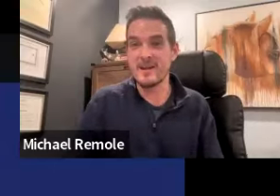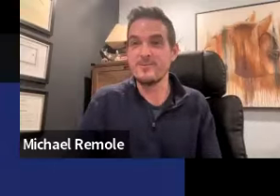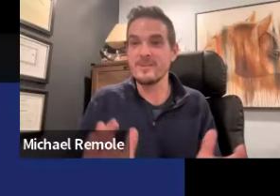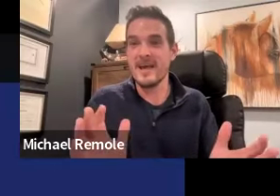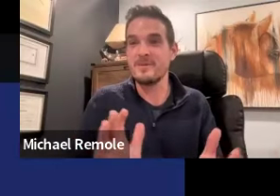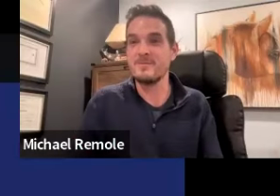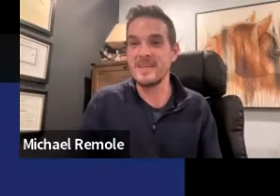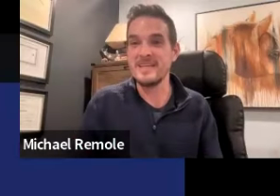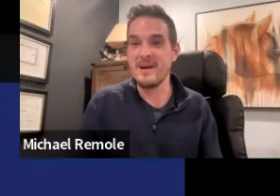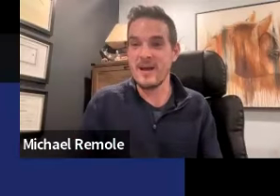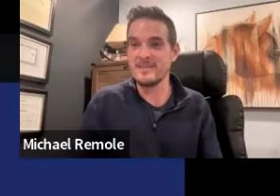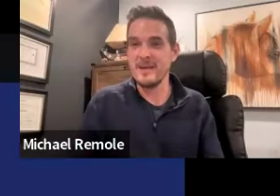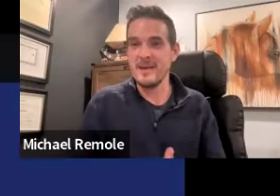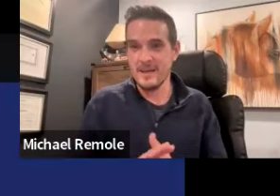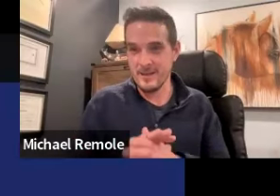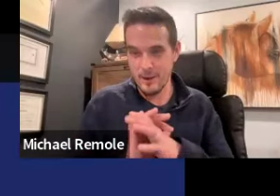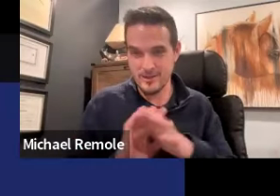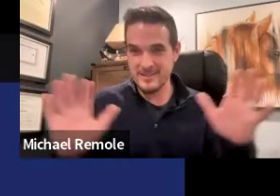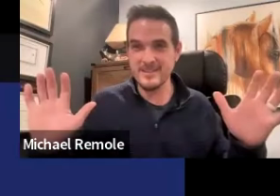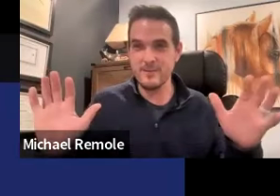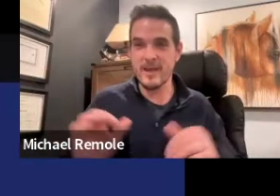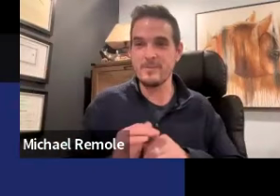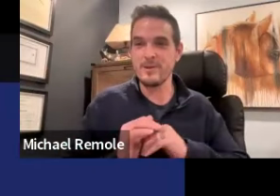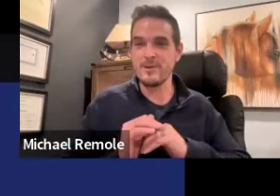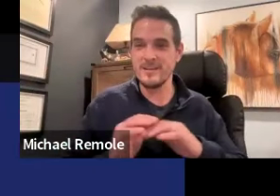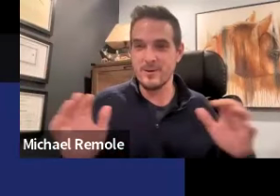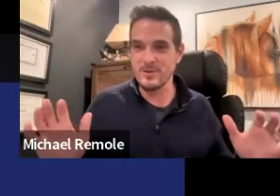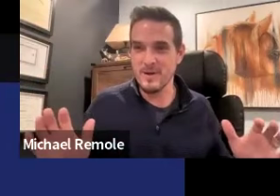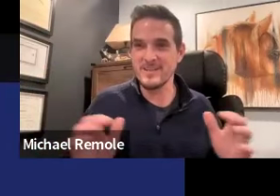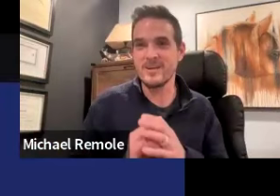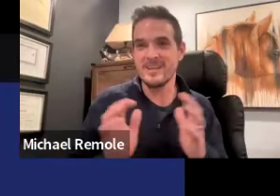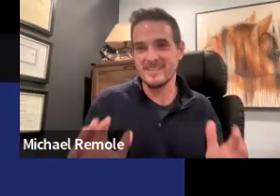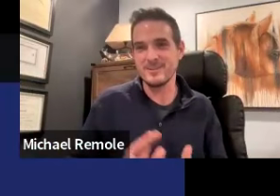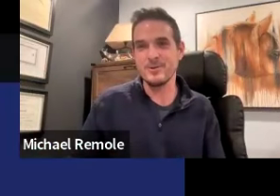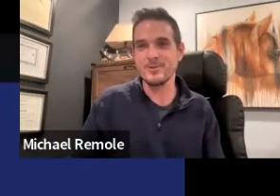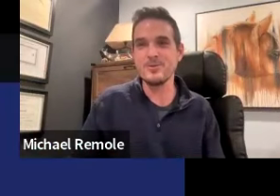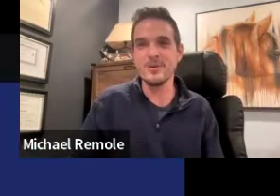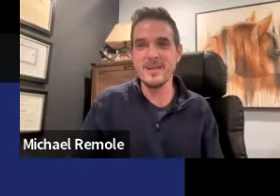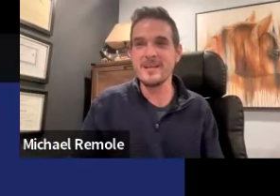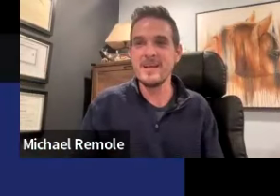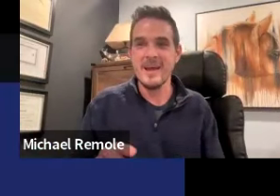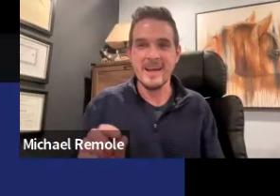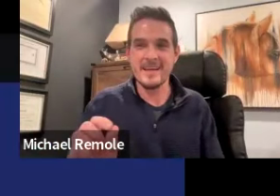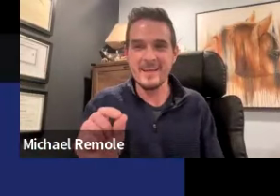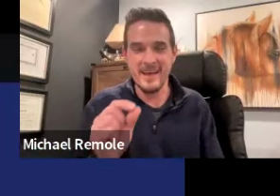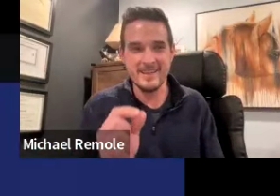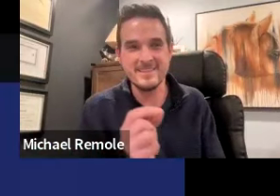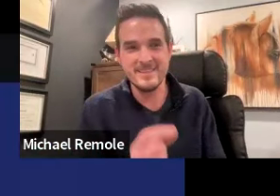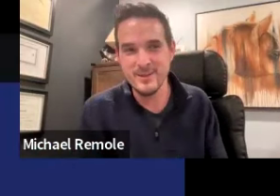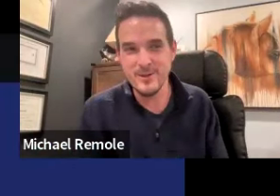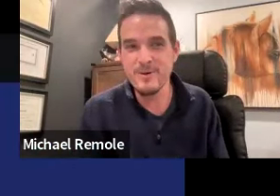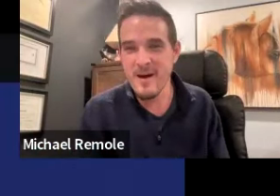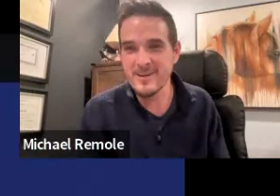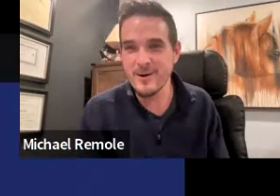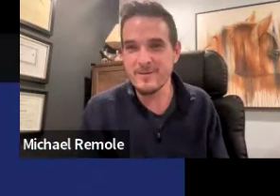us and said, I don't know what's happening, but he now has extensive vocabulary. He's almost potty trained. It's super exciting. And I